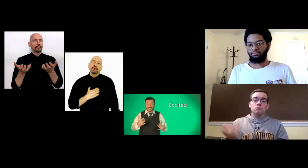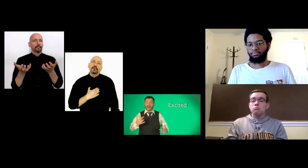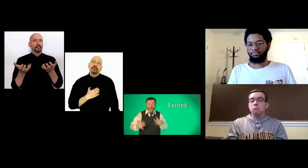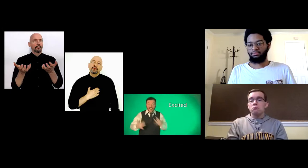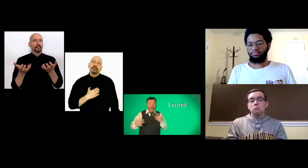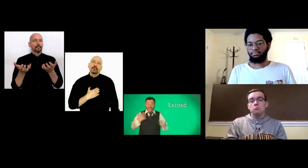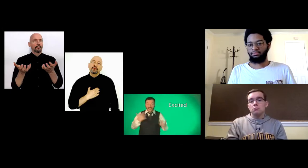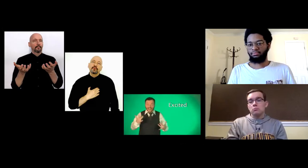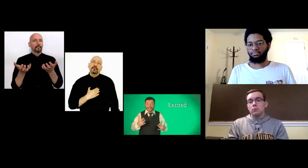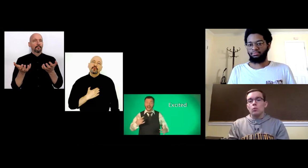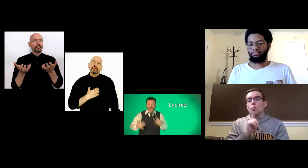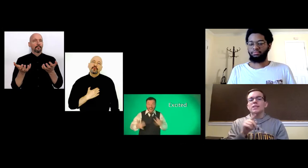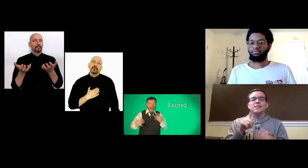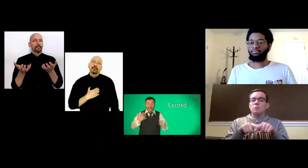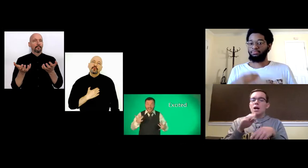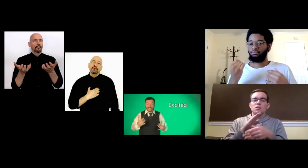it can also mean desire.